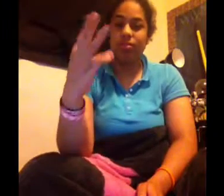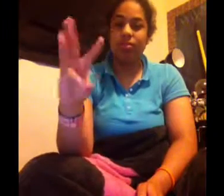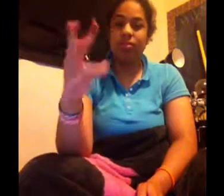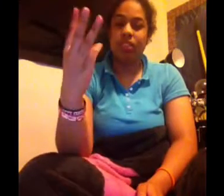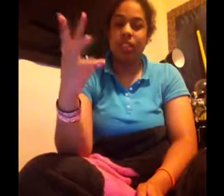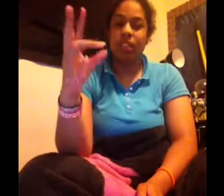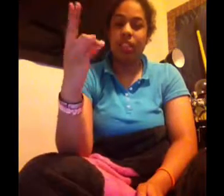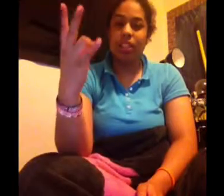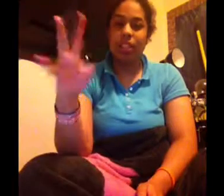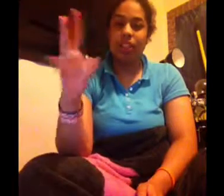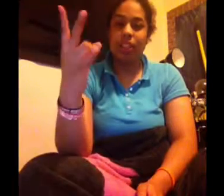17